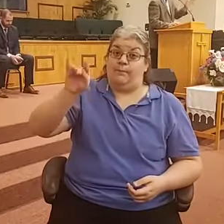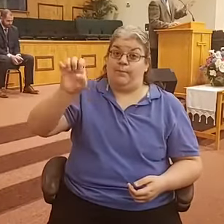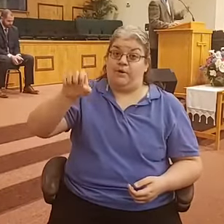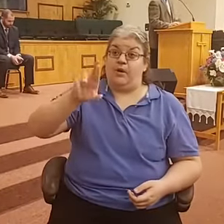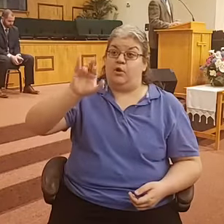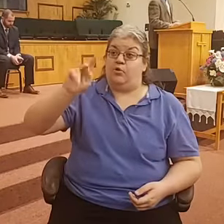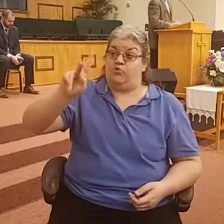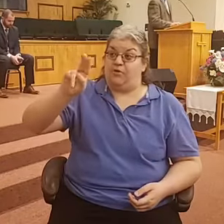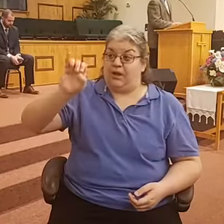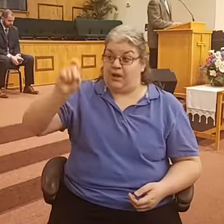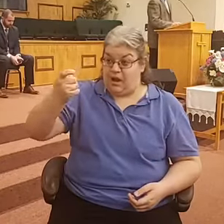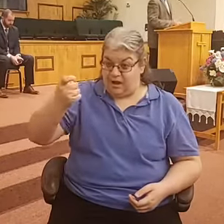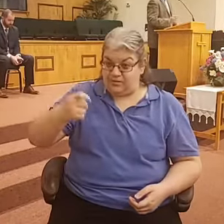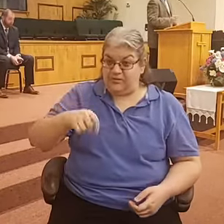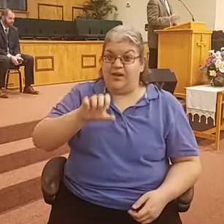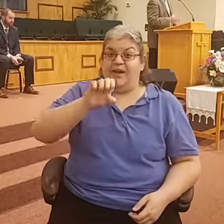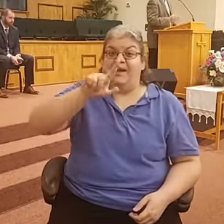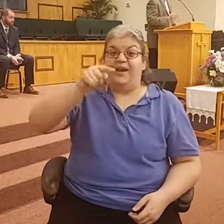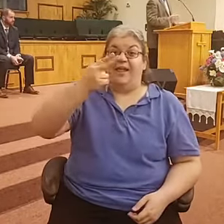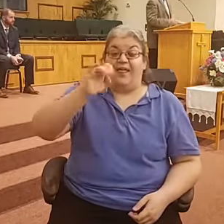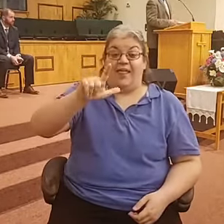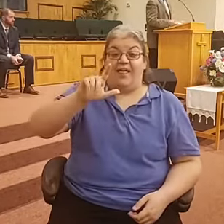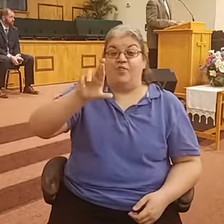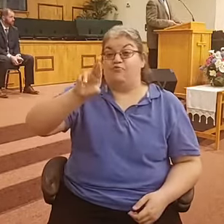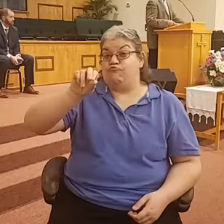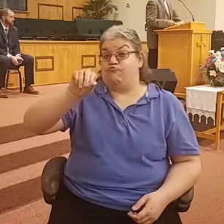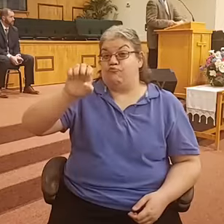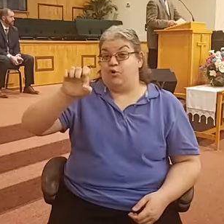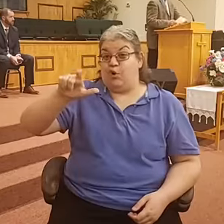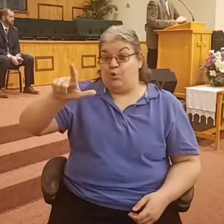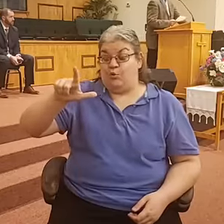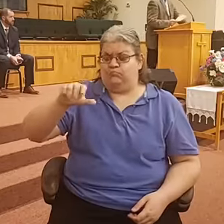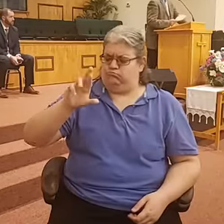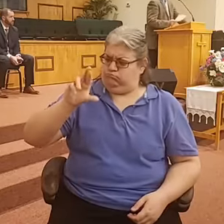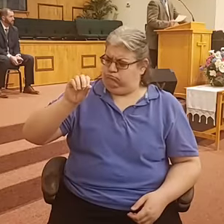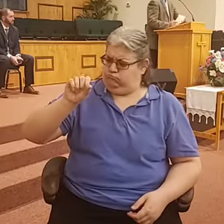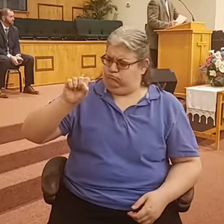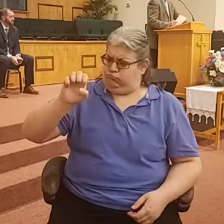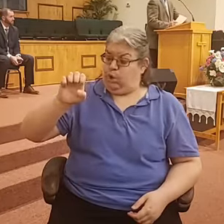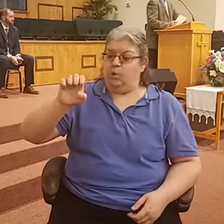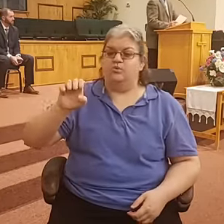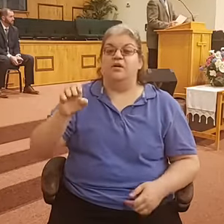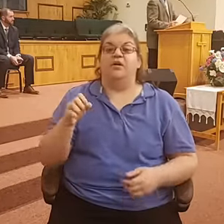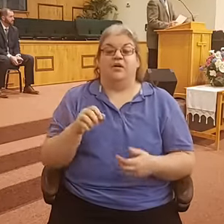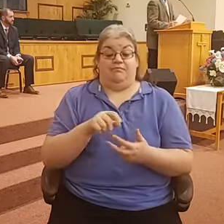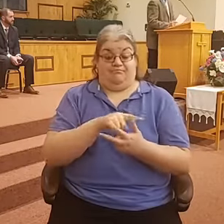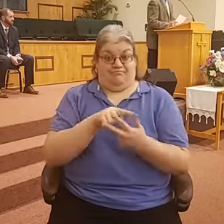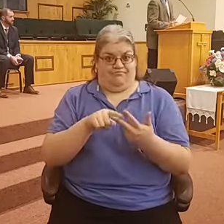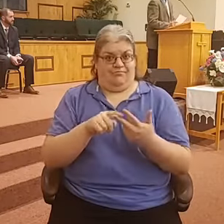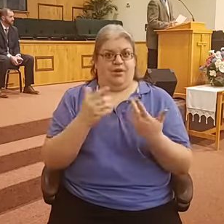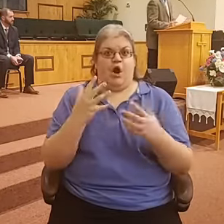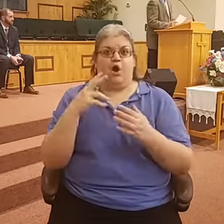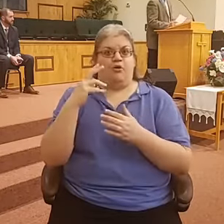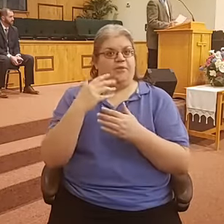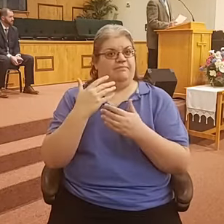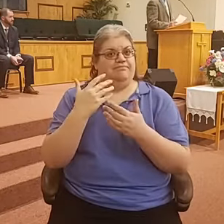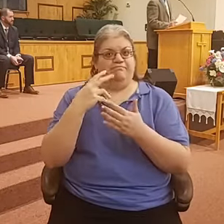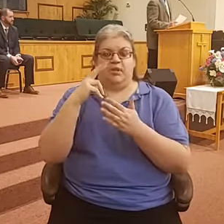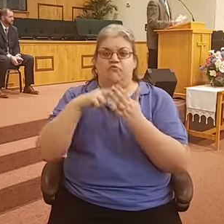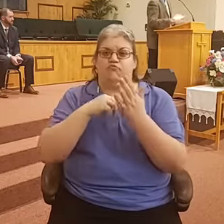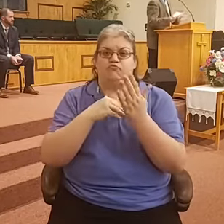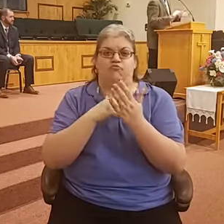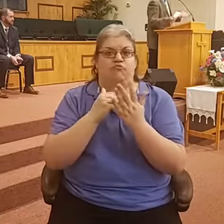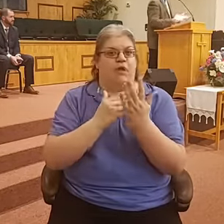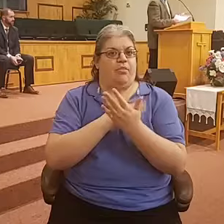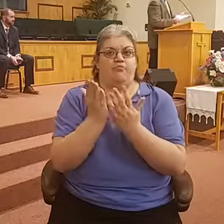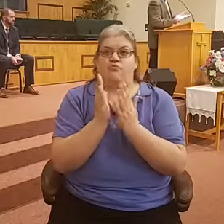and Ethel Rose, who have already finished reading through the Bible this year. Now, I knew Carter had been up there, but I was very